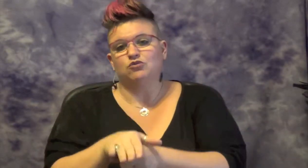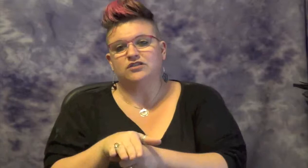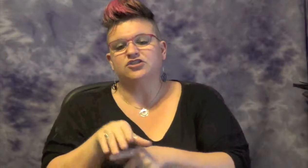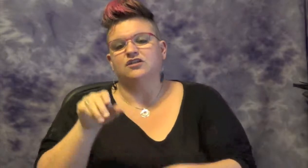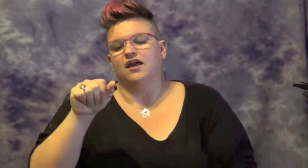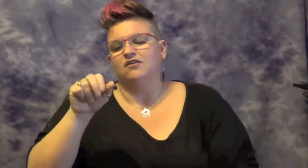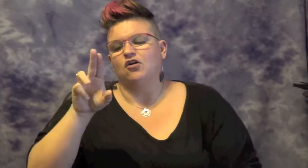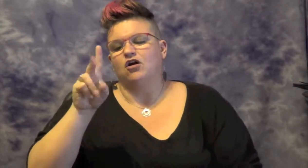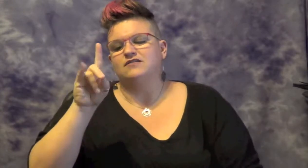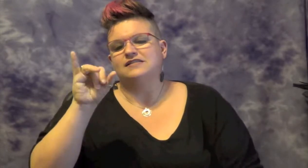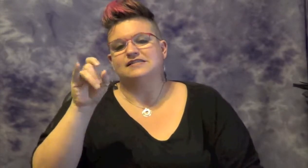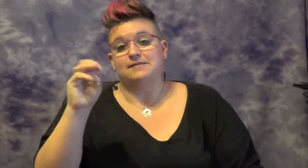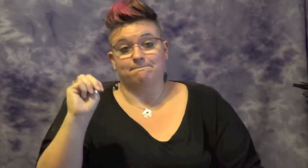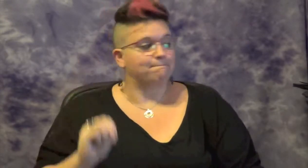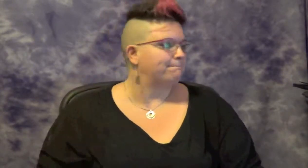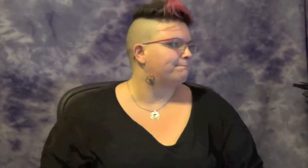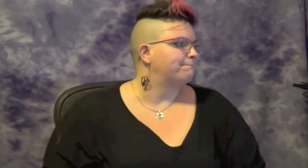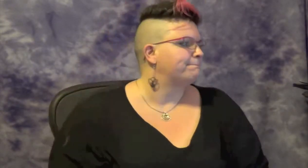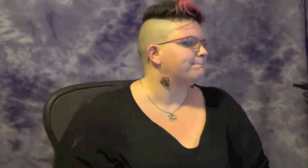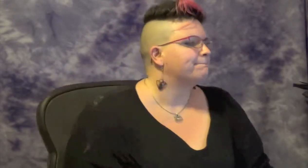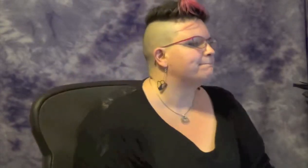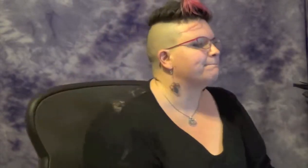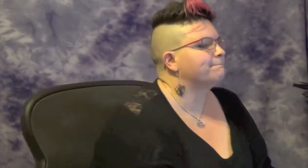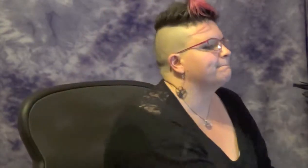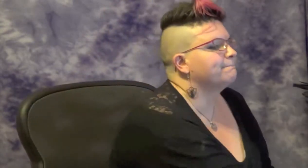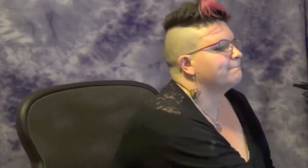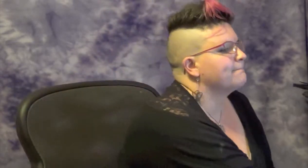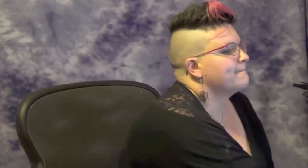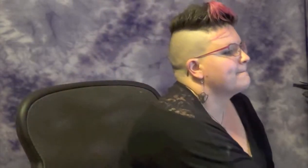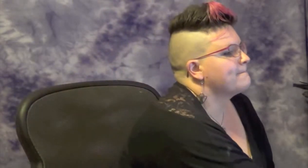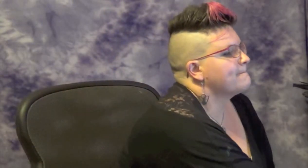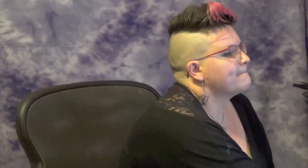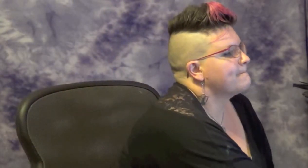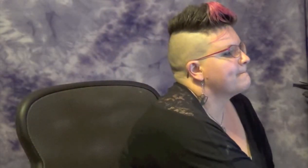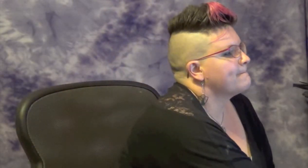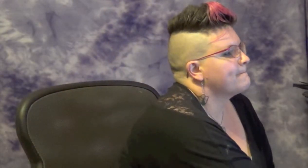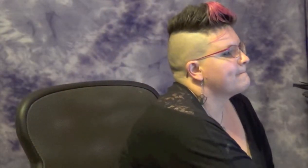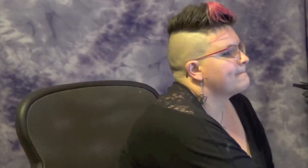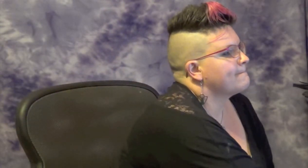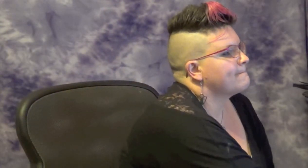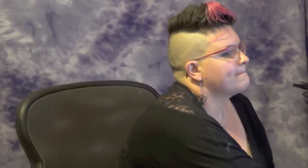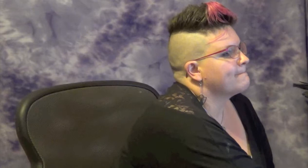But really it's causing autism and oppression within that group.